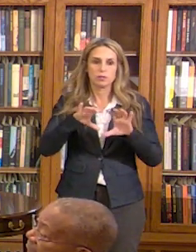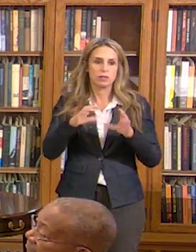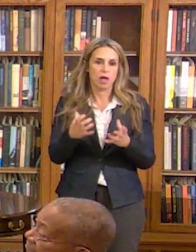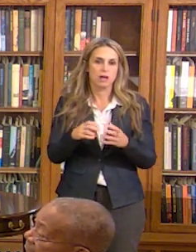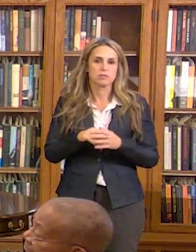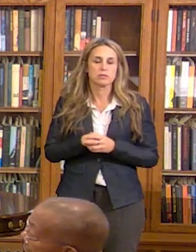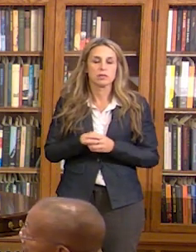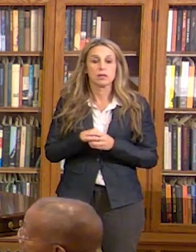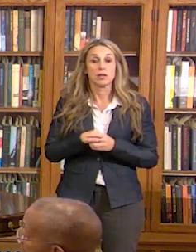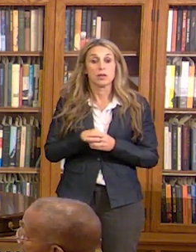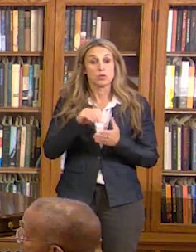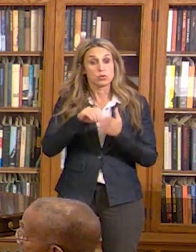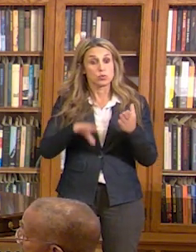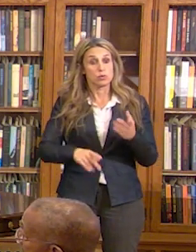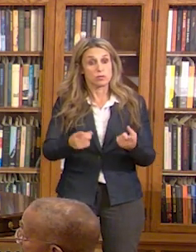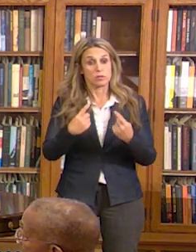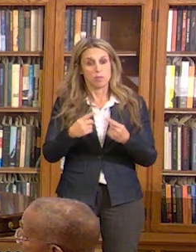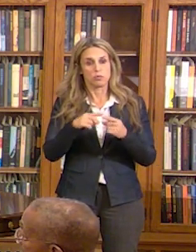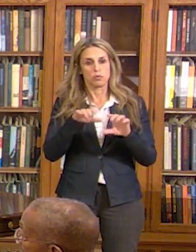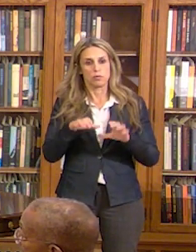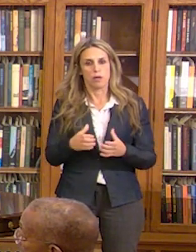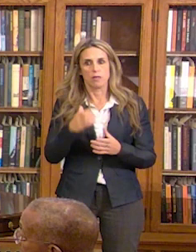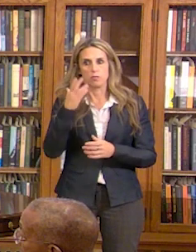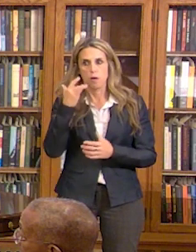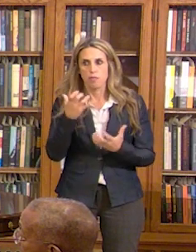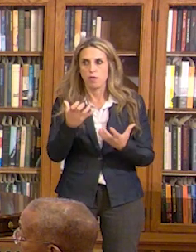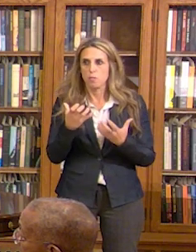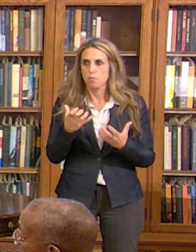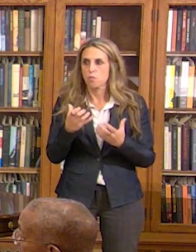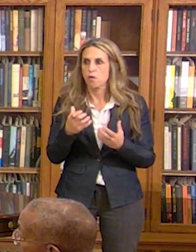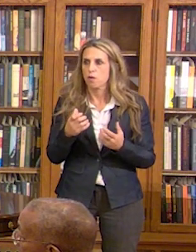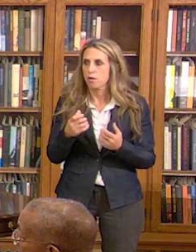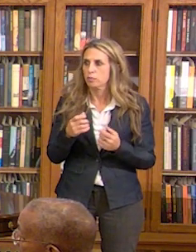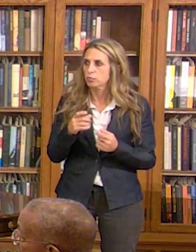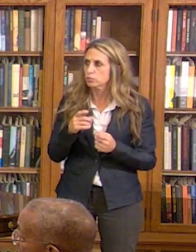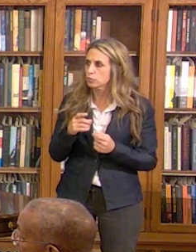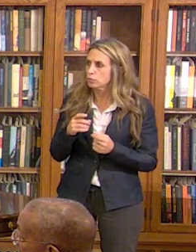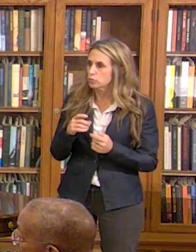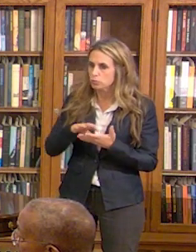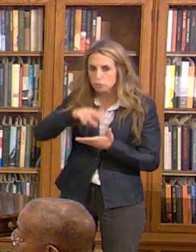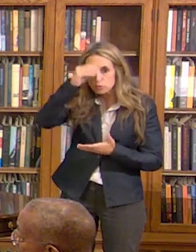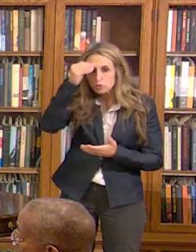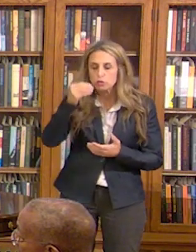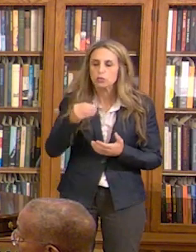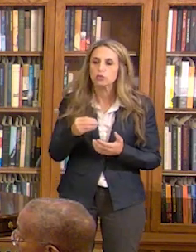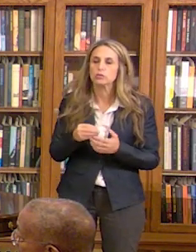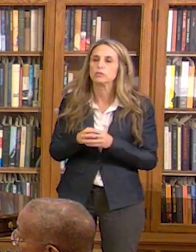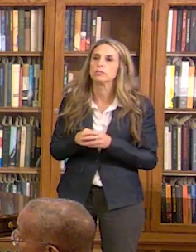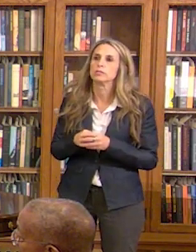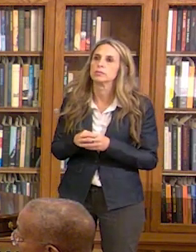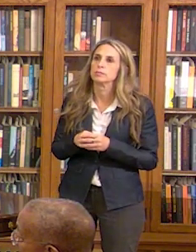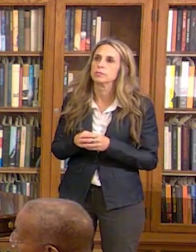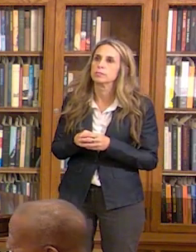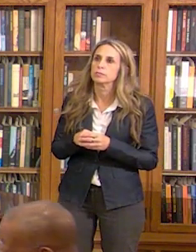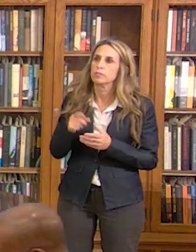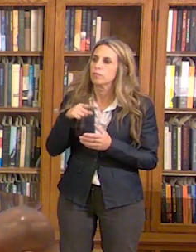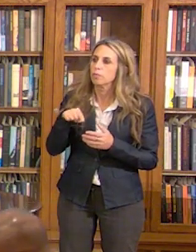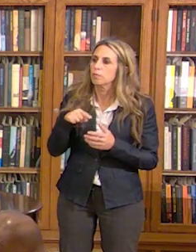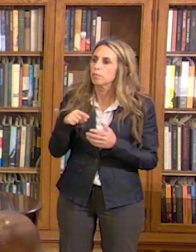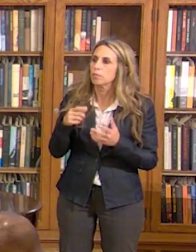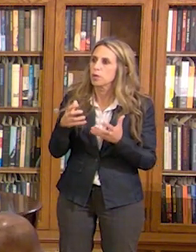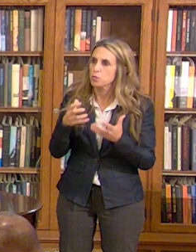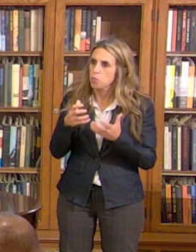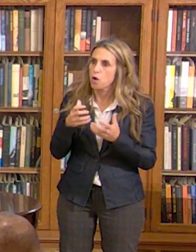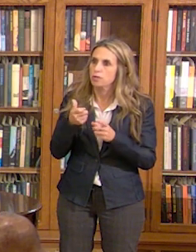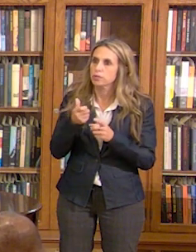students come to the class because they really want to engage in these issues they really want to learn they really want to um be agents of